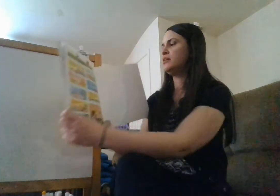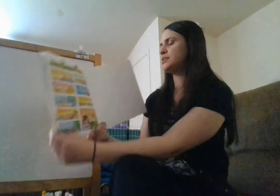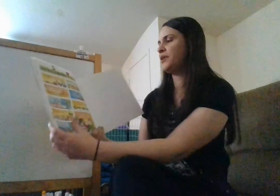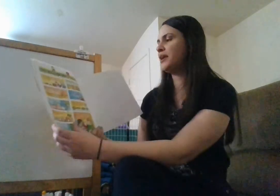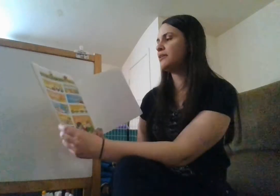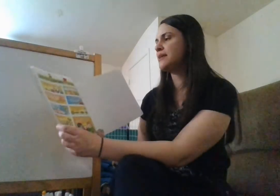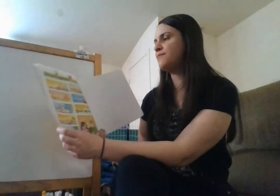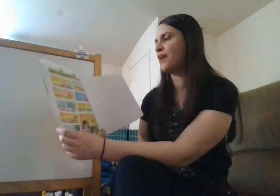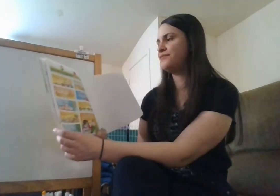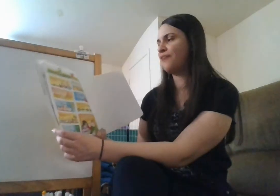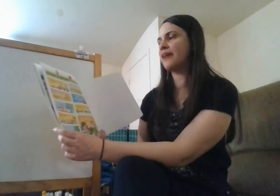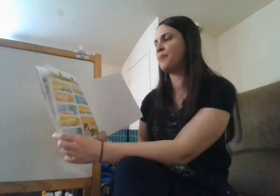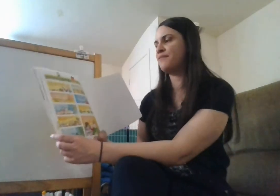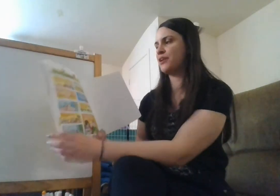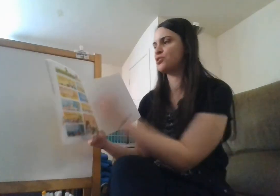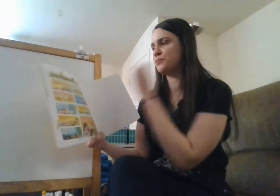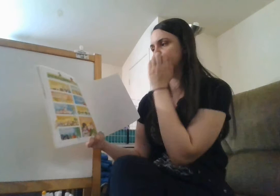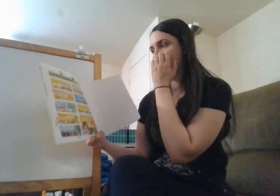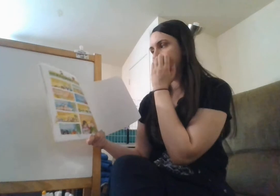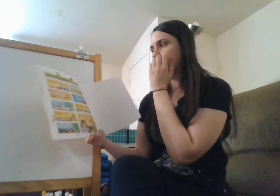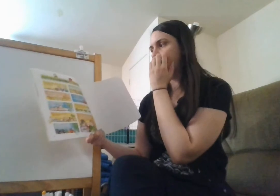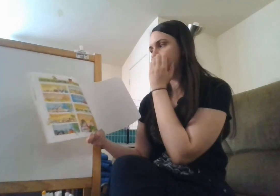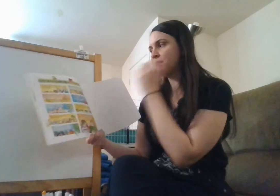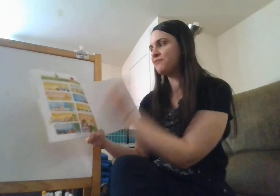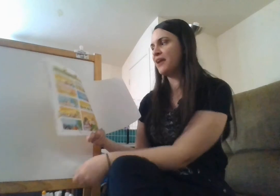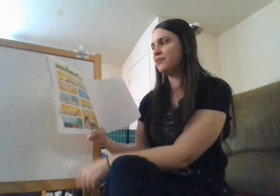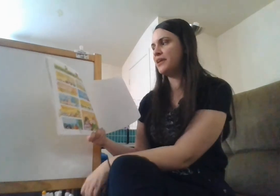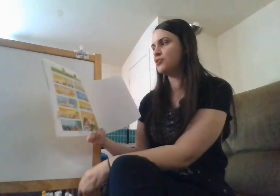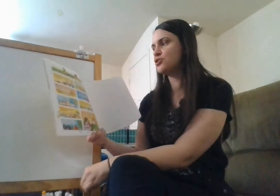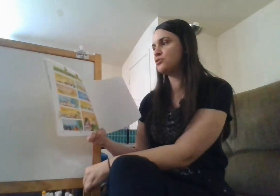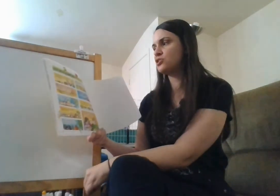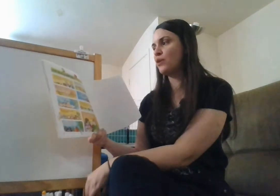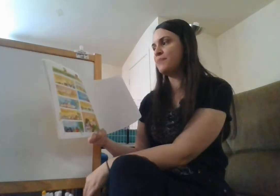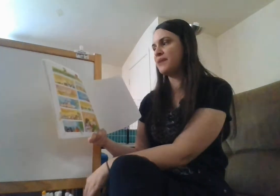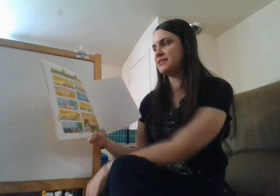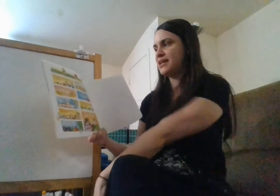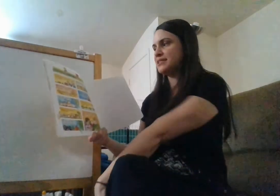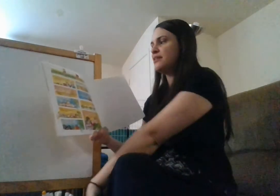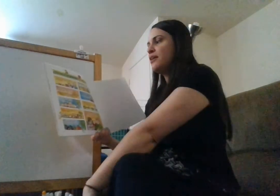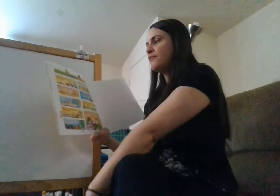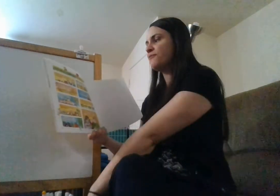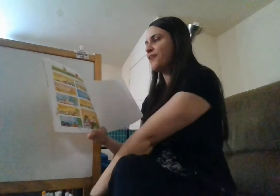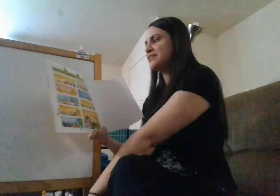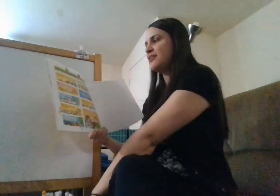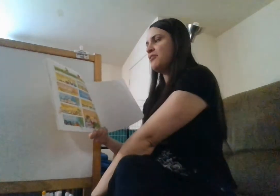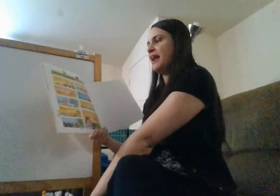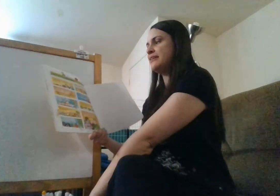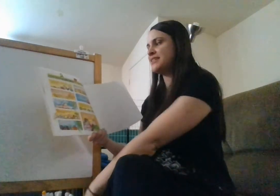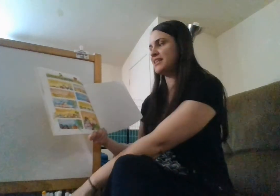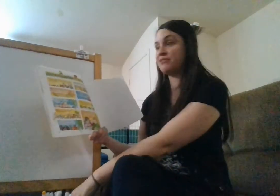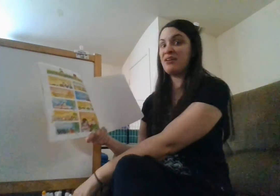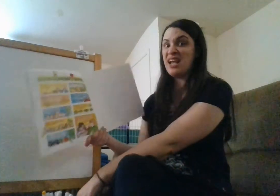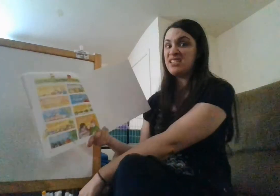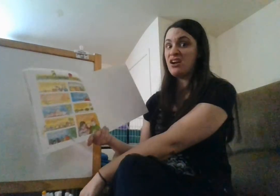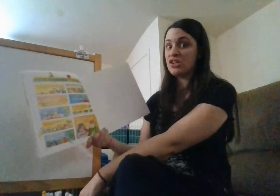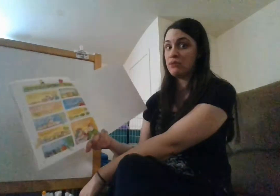So here are some fun facts about vegetables. Benjamin Franklin introduced soybean seeds from France to the United States around 1800, which